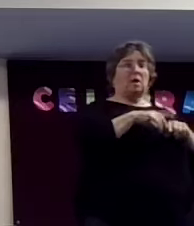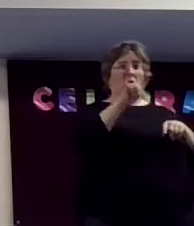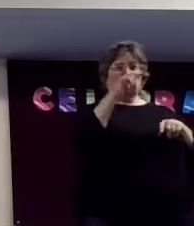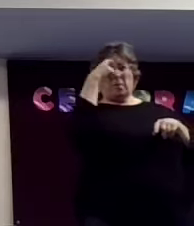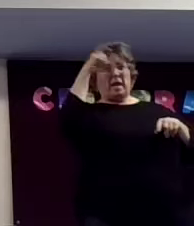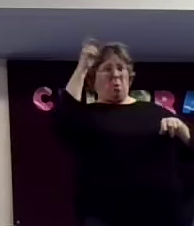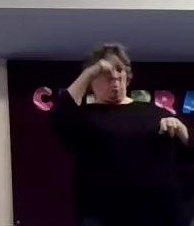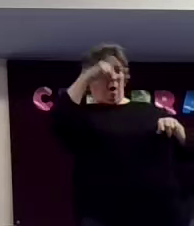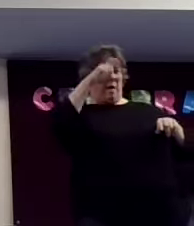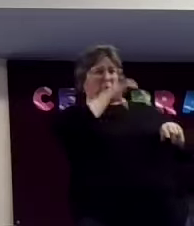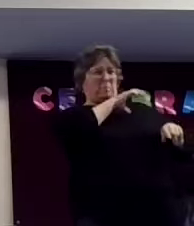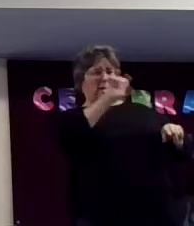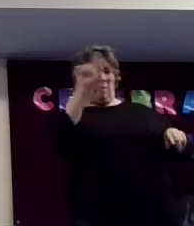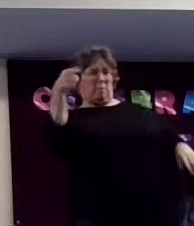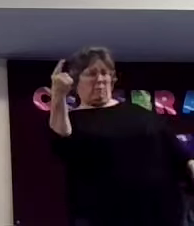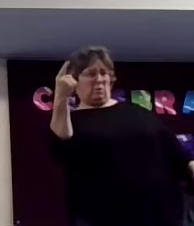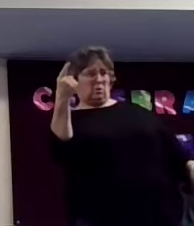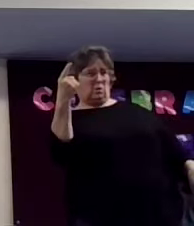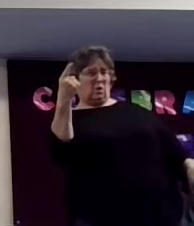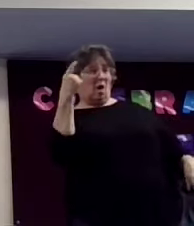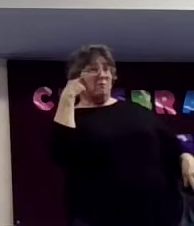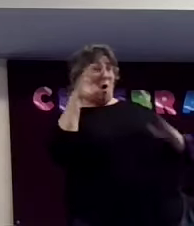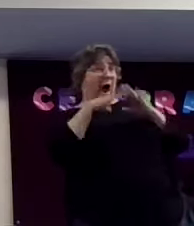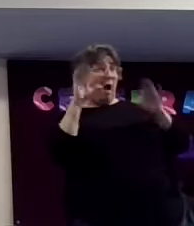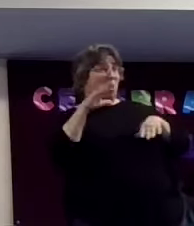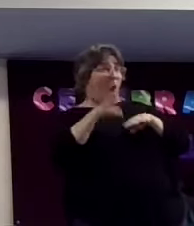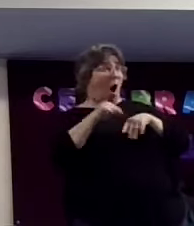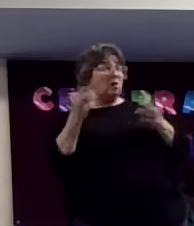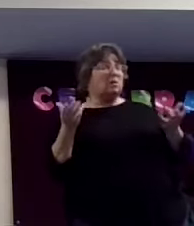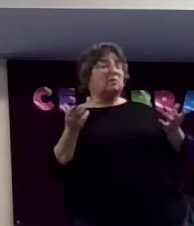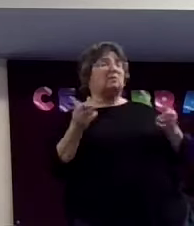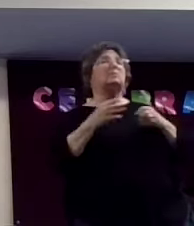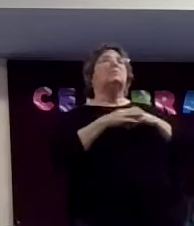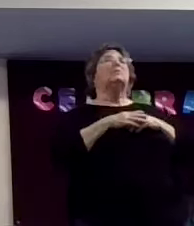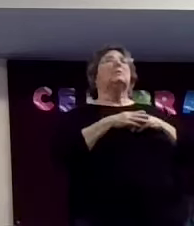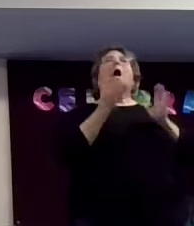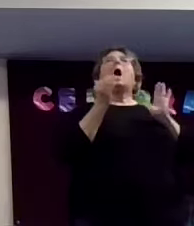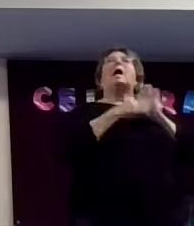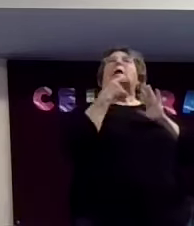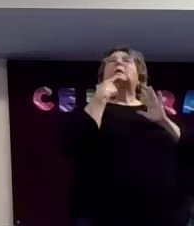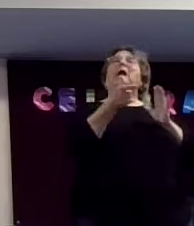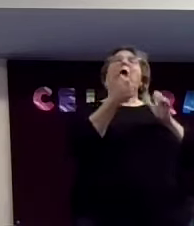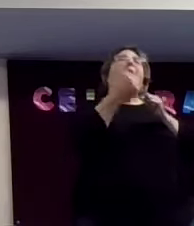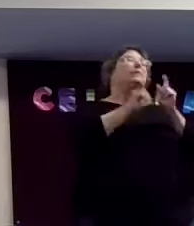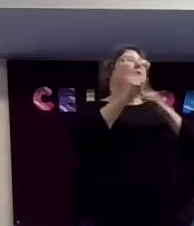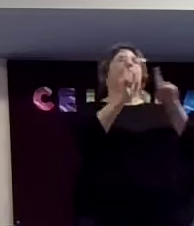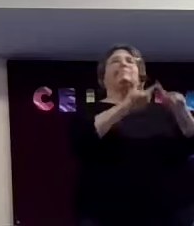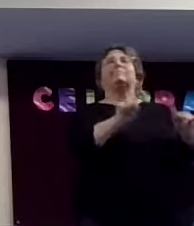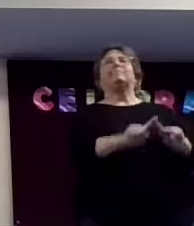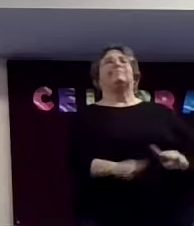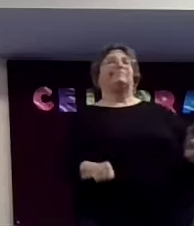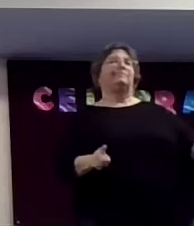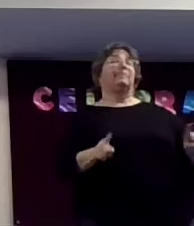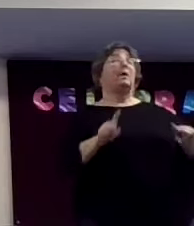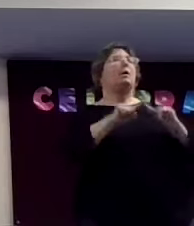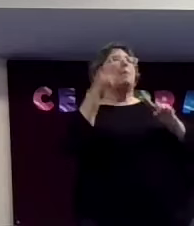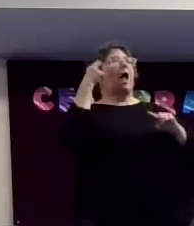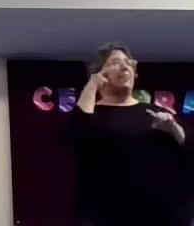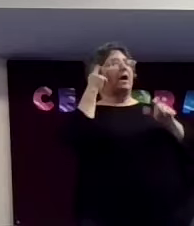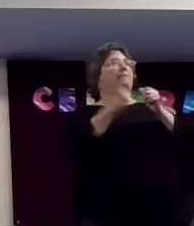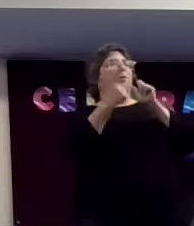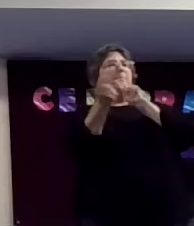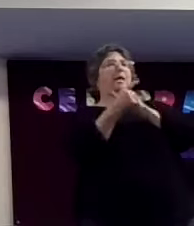think it's wise for the police to go first on mental health calls? I think again, I'm going to say every situation is different, but I think you